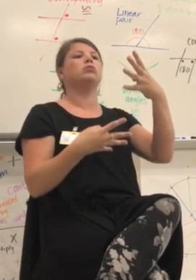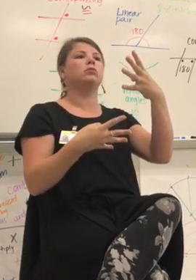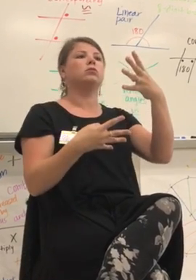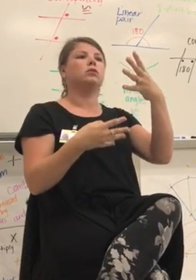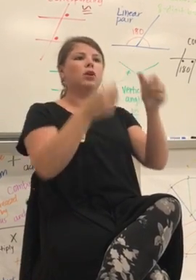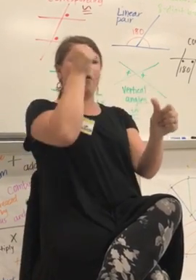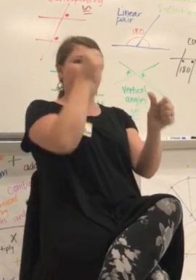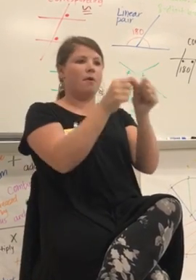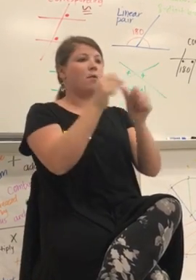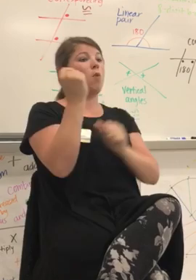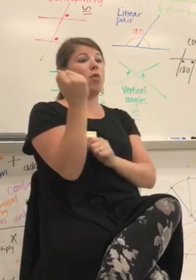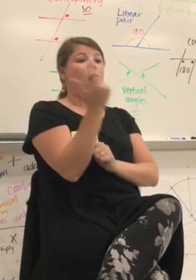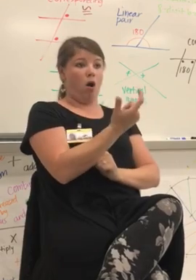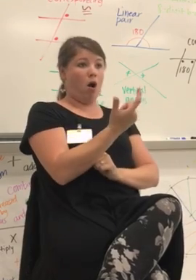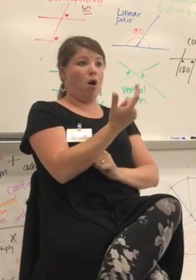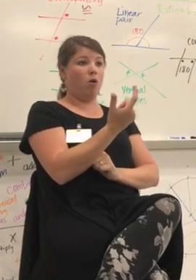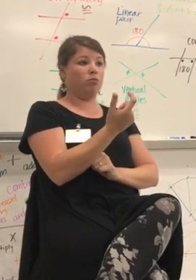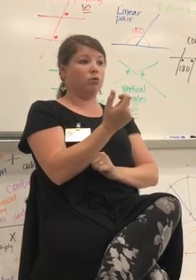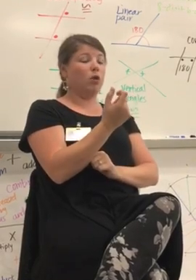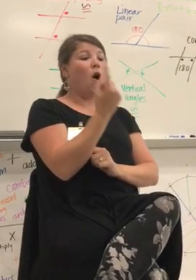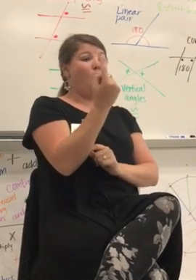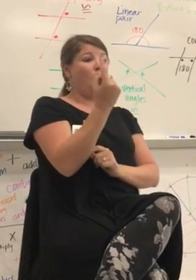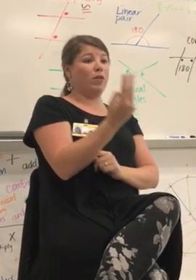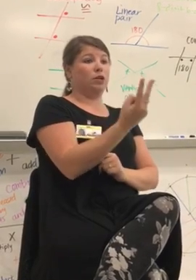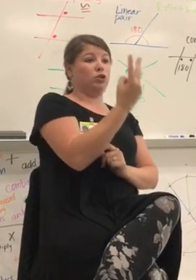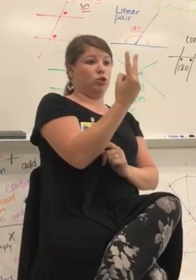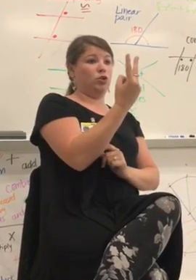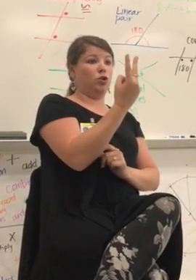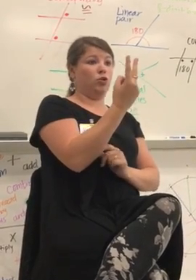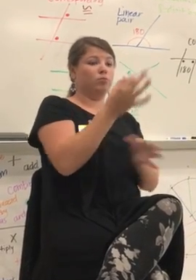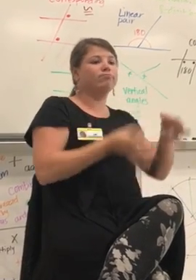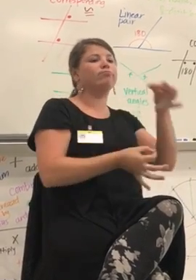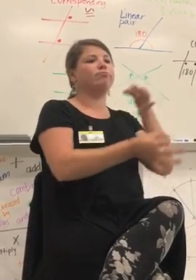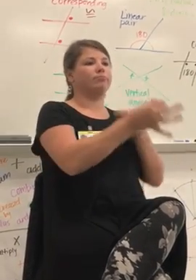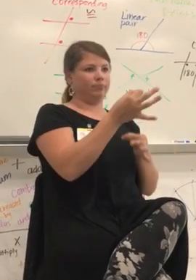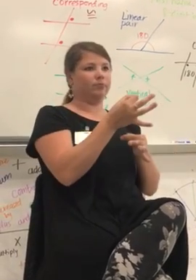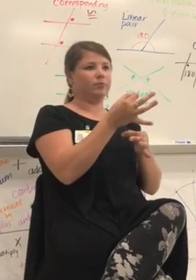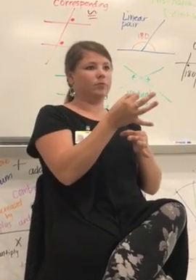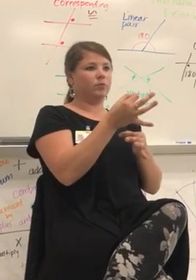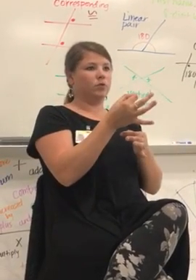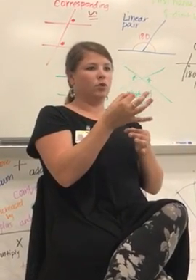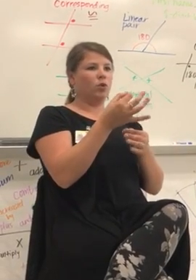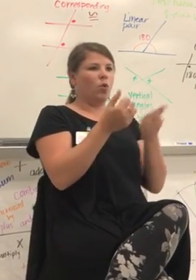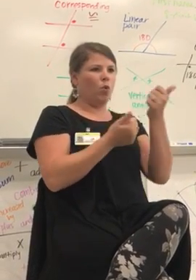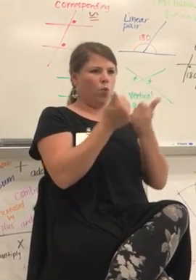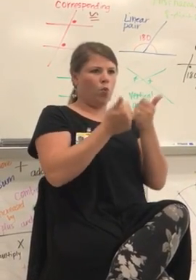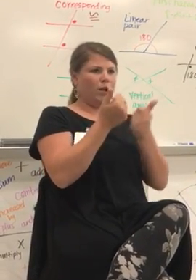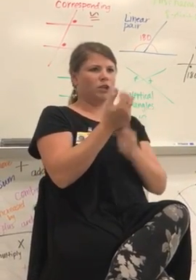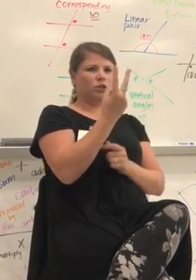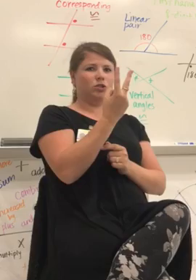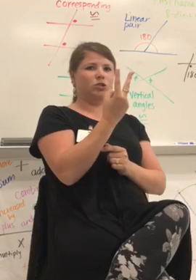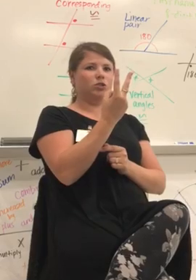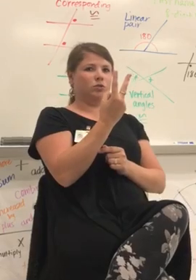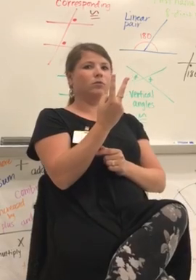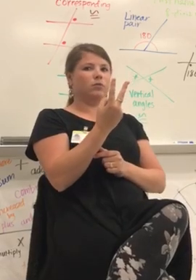those, only 2 of them are supplementary. Which 2 add to 180? Which 2 on the board add to 180?